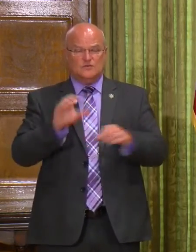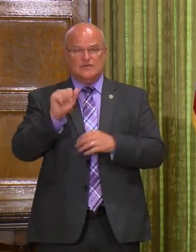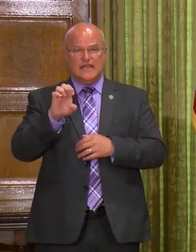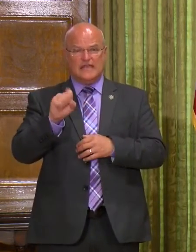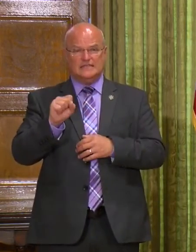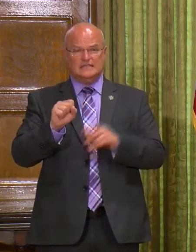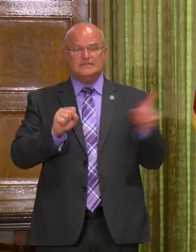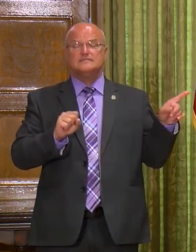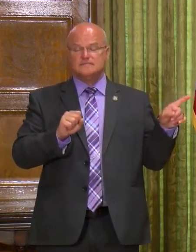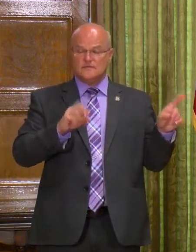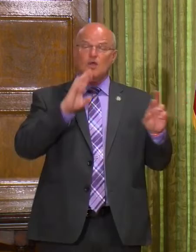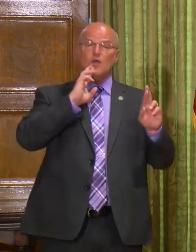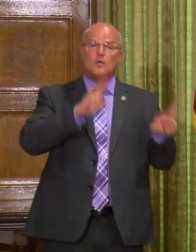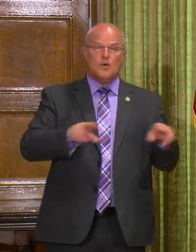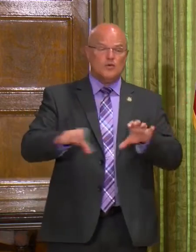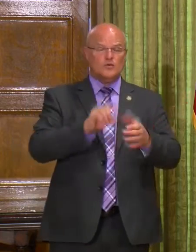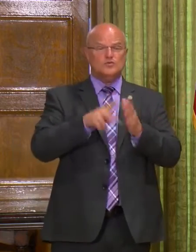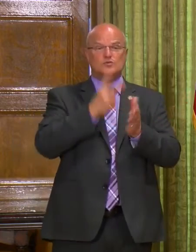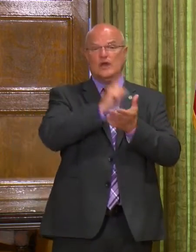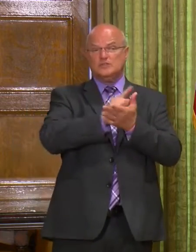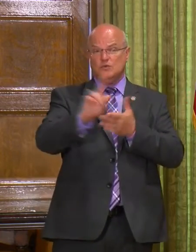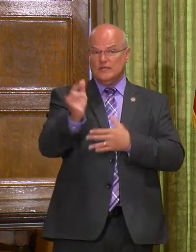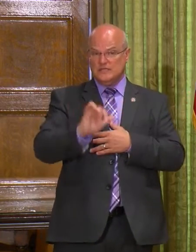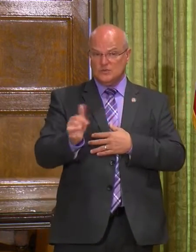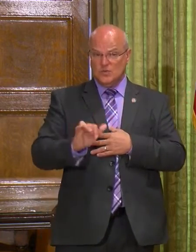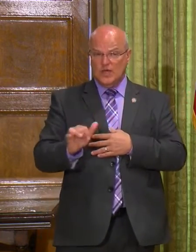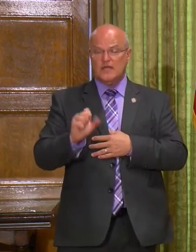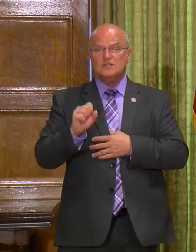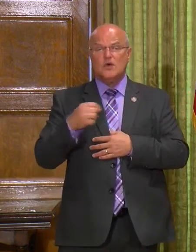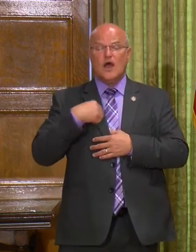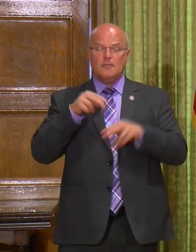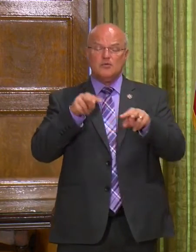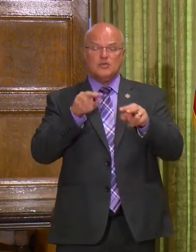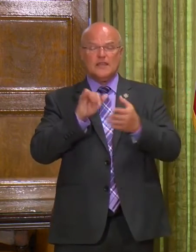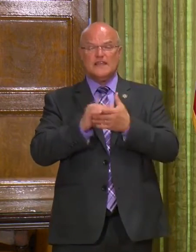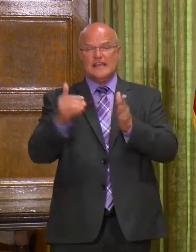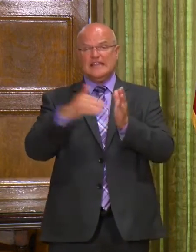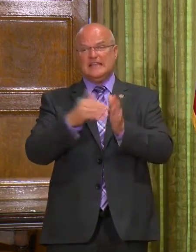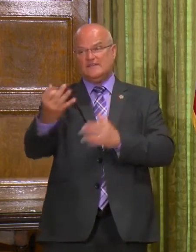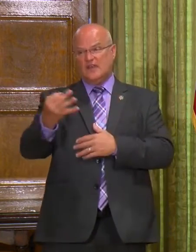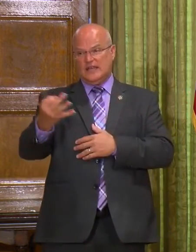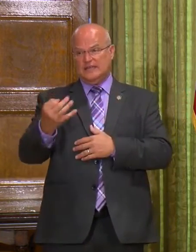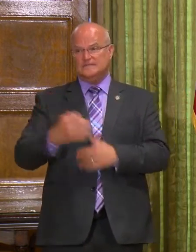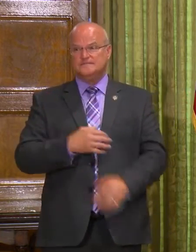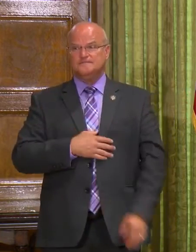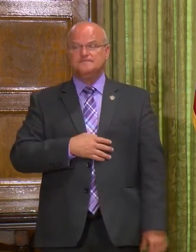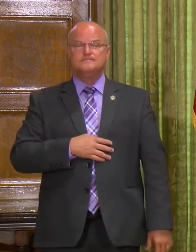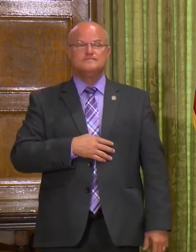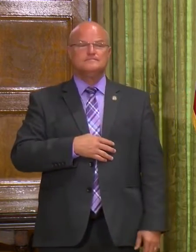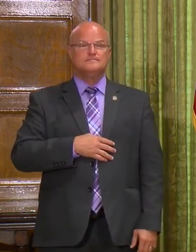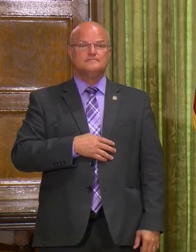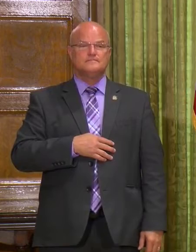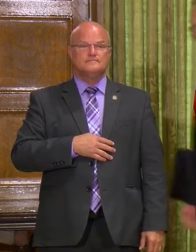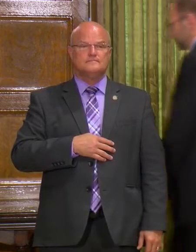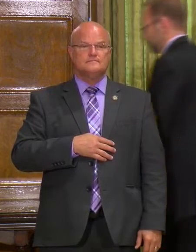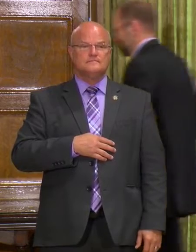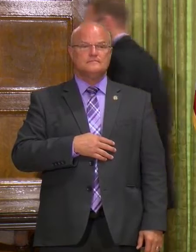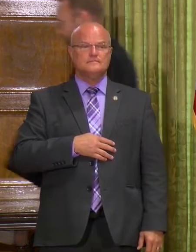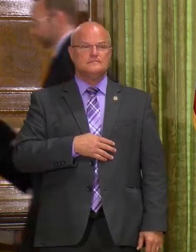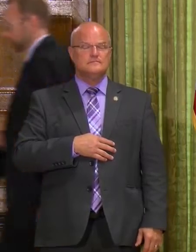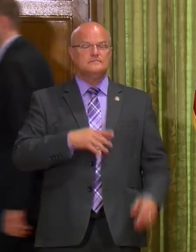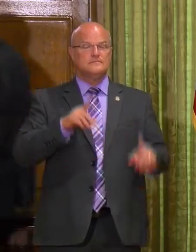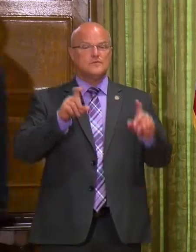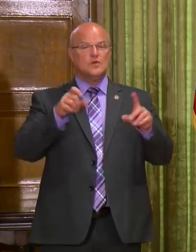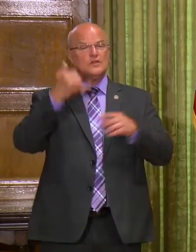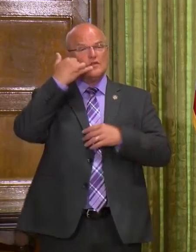Yes, that's a report that we do twice a week as well, and so I'll be looking at that again on Friday. Is there a